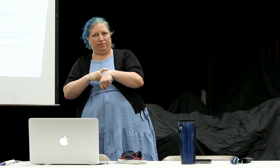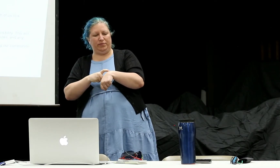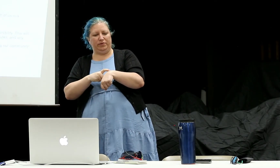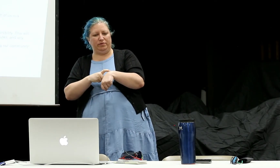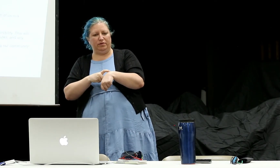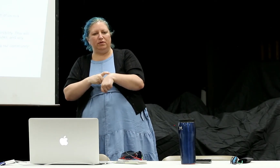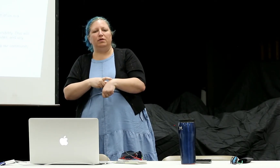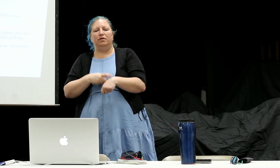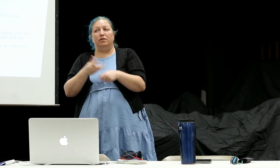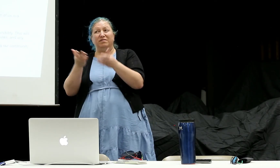things just for a profit.